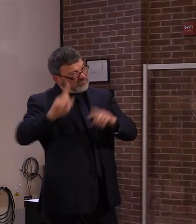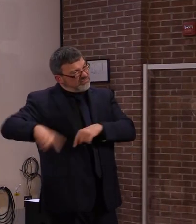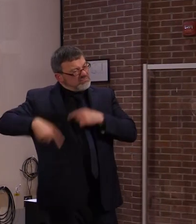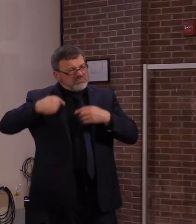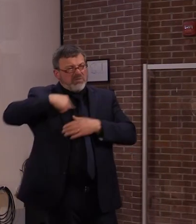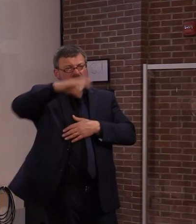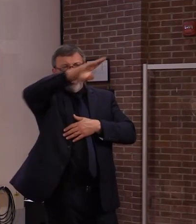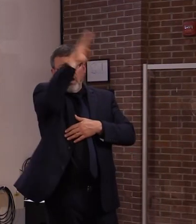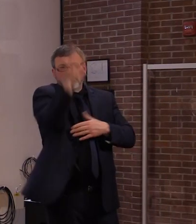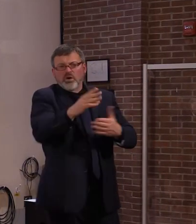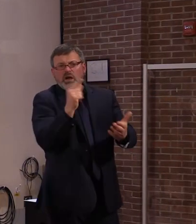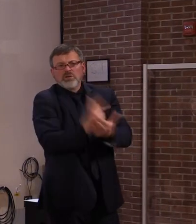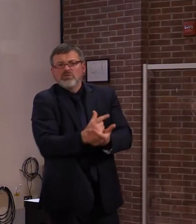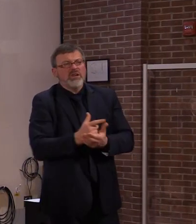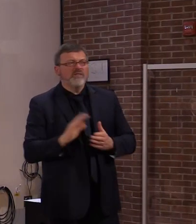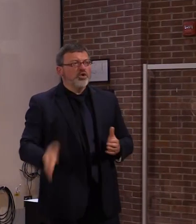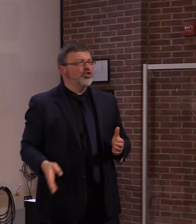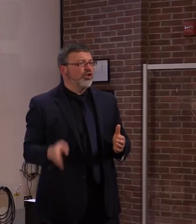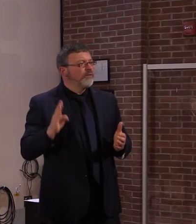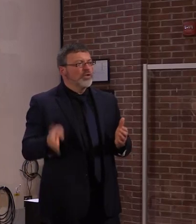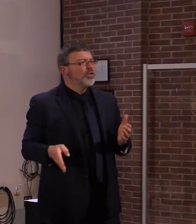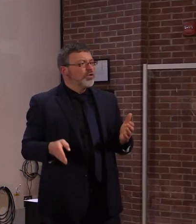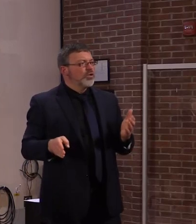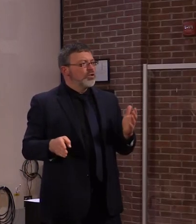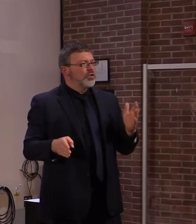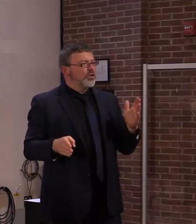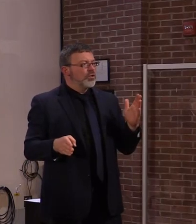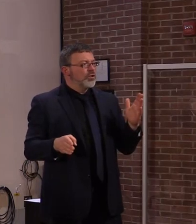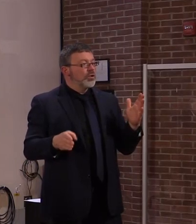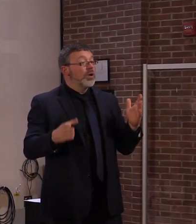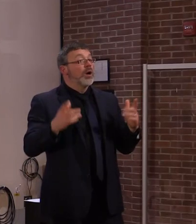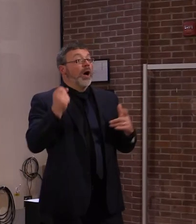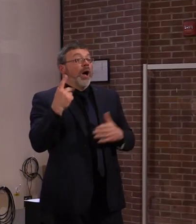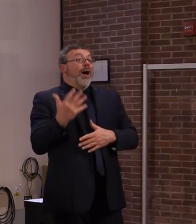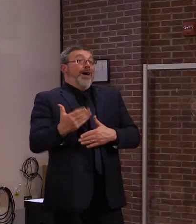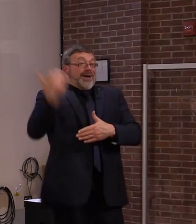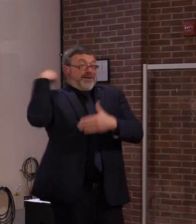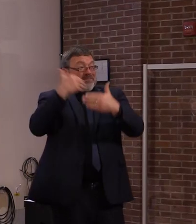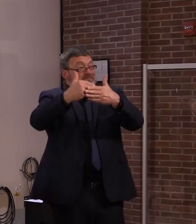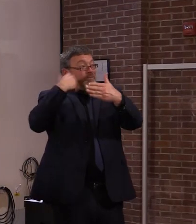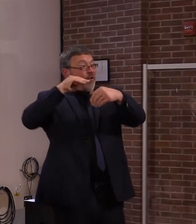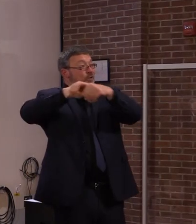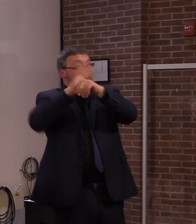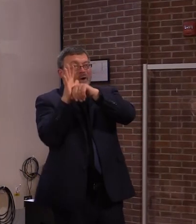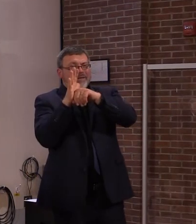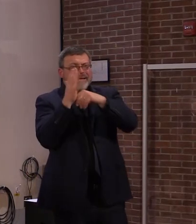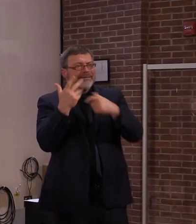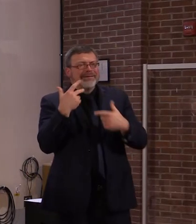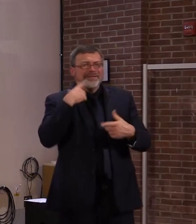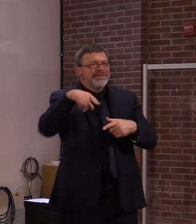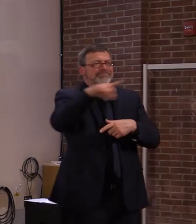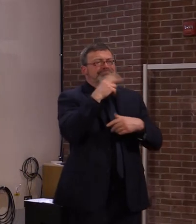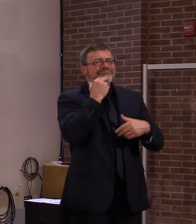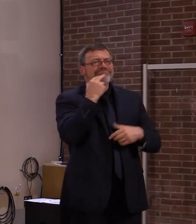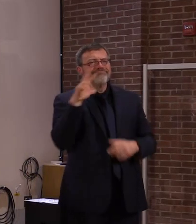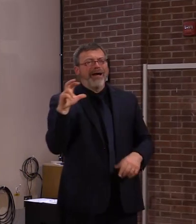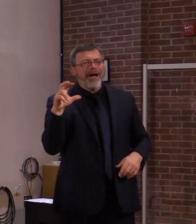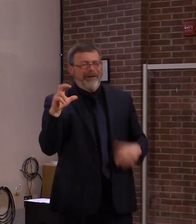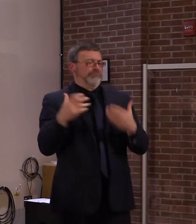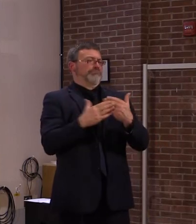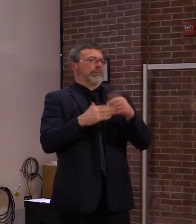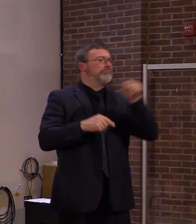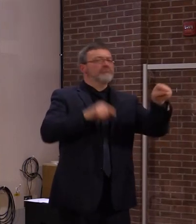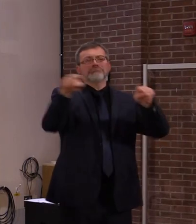It was a lot easier when we're dealing with 300 at max during the coldest winter